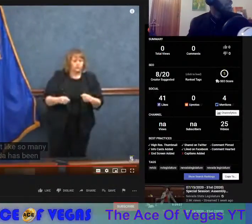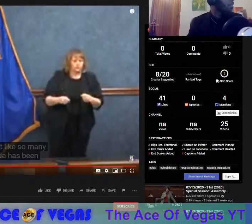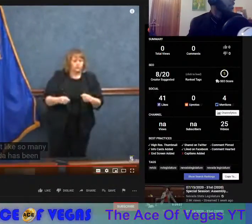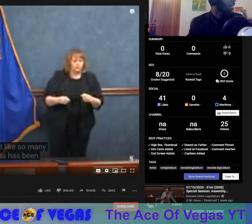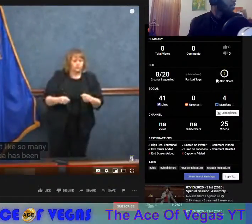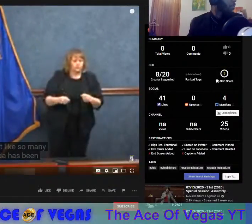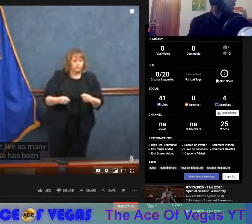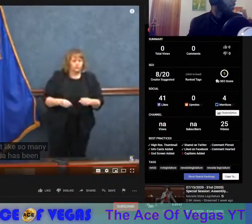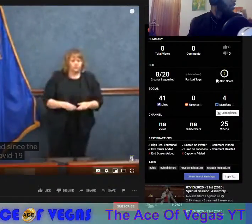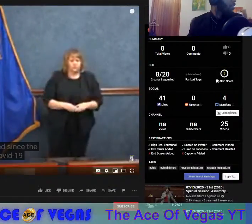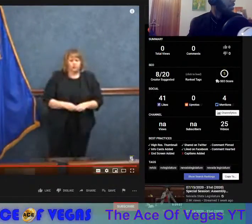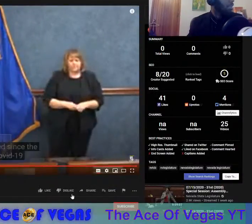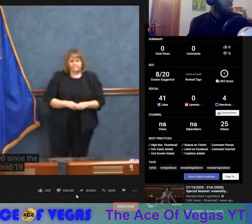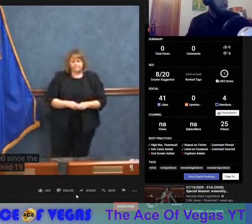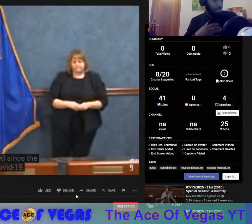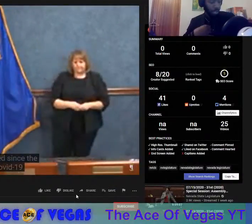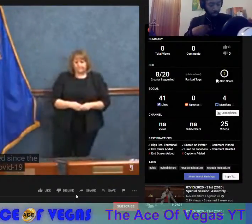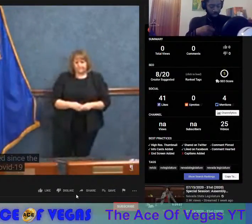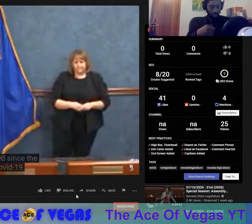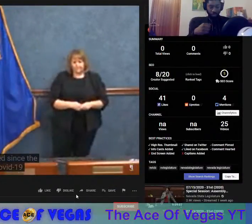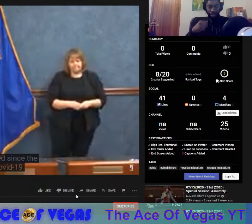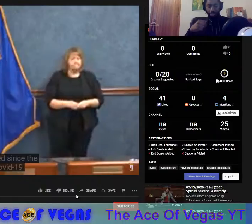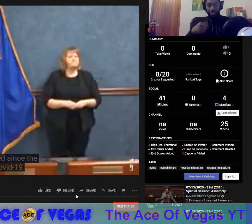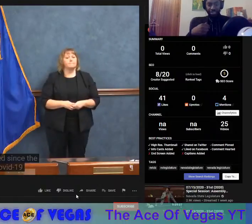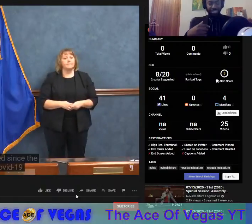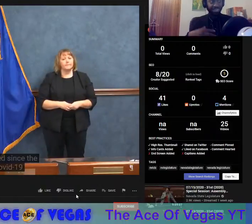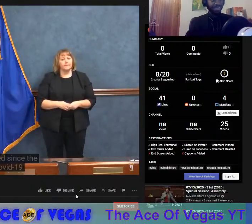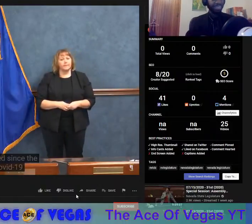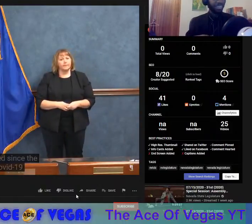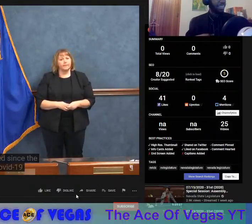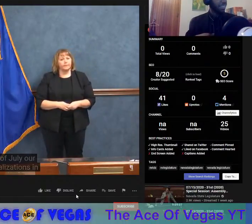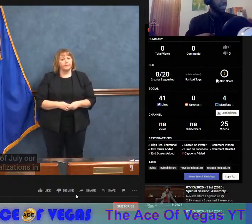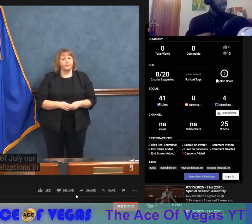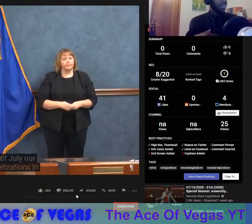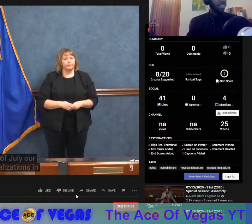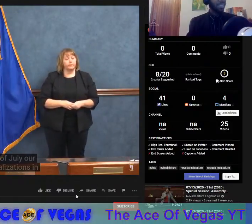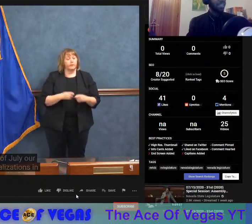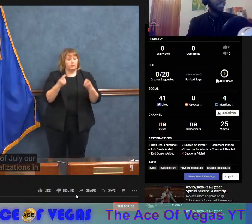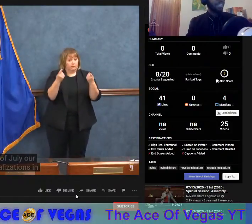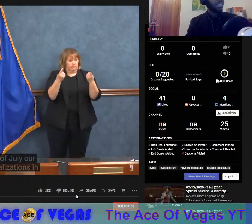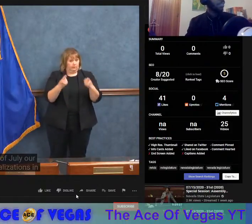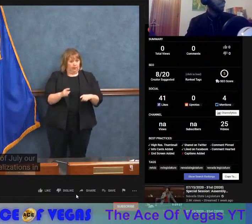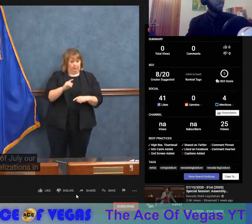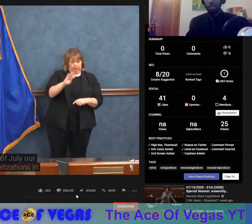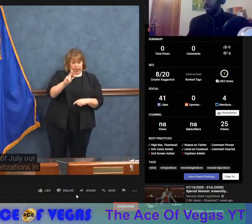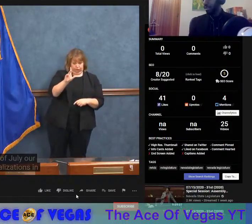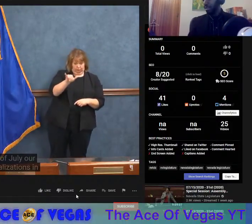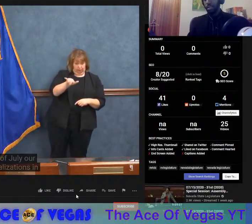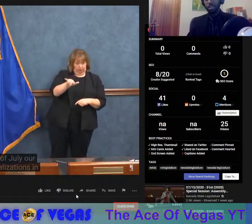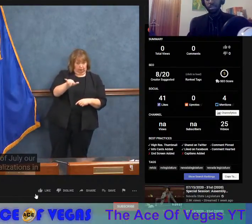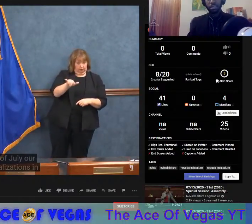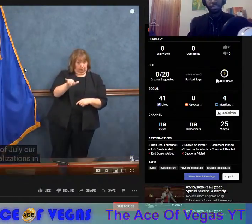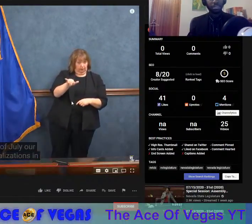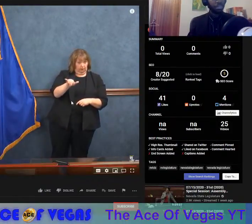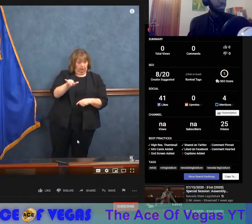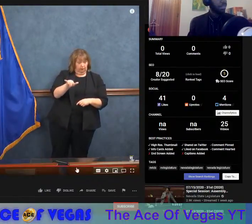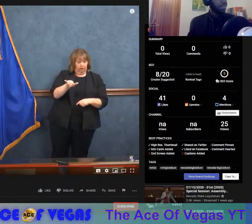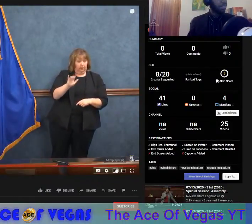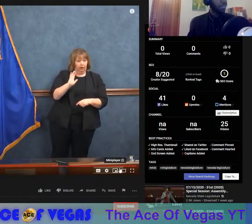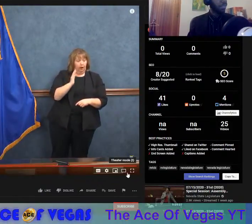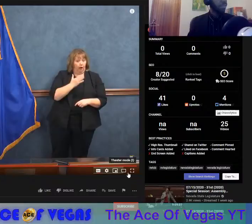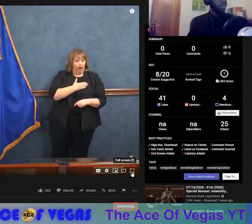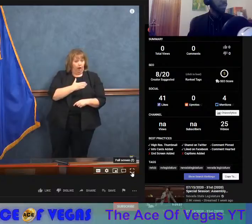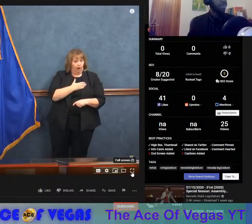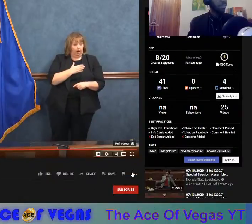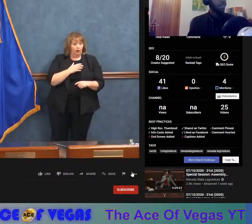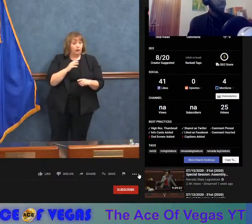All right, so let's catch up. And in the month of July... Oh, goodness, that's loud. Our case count, hospitalizations, and sadly, our